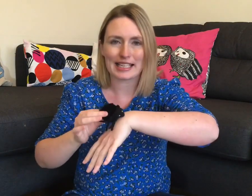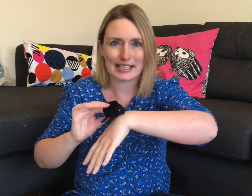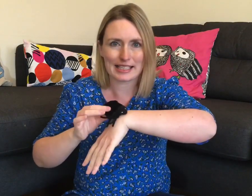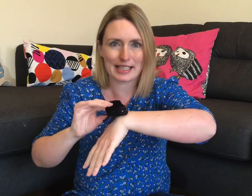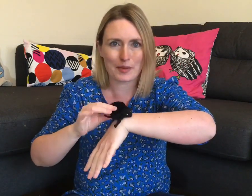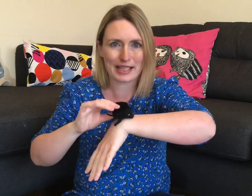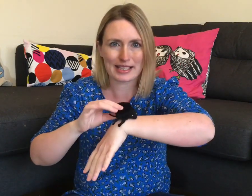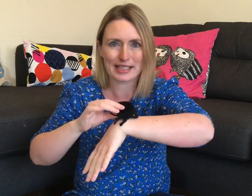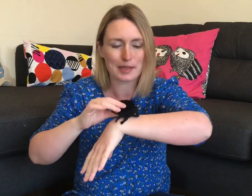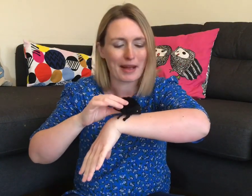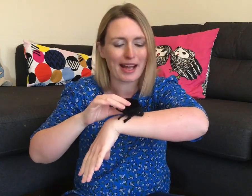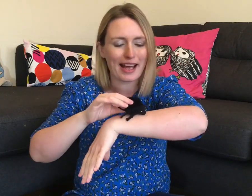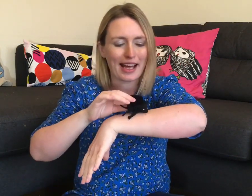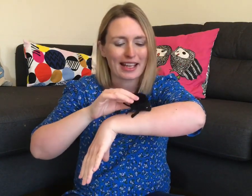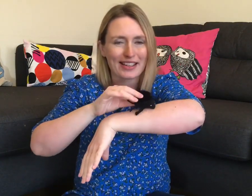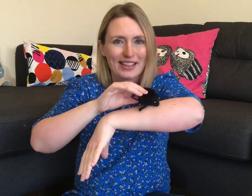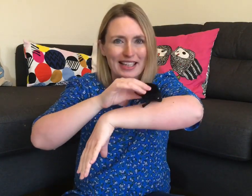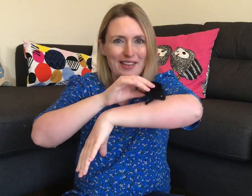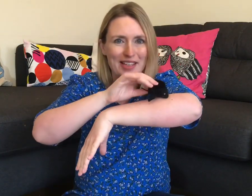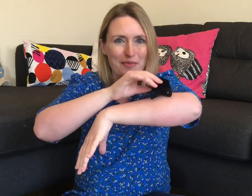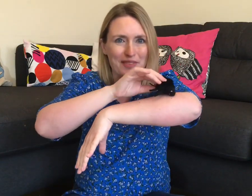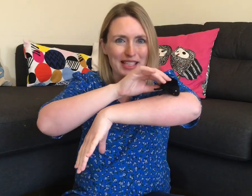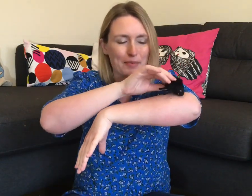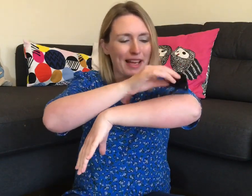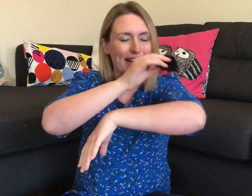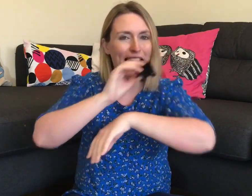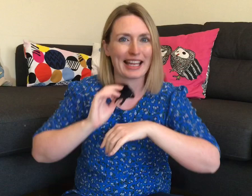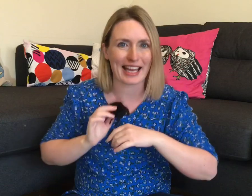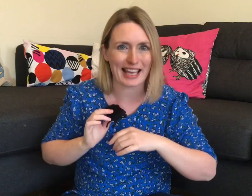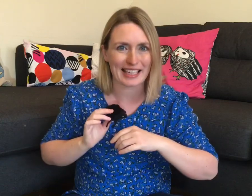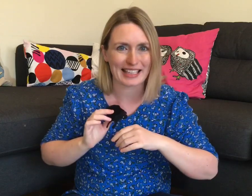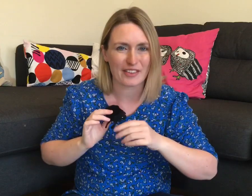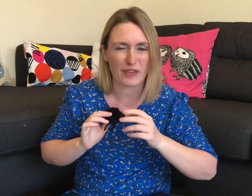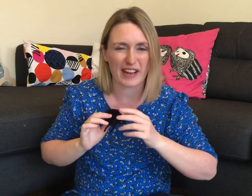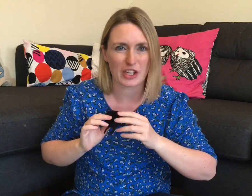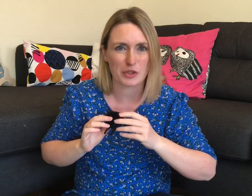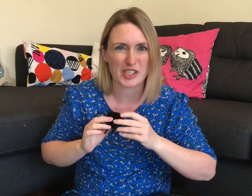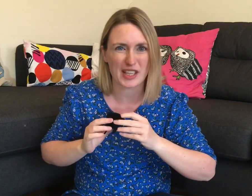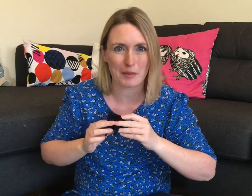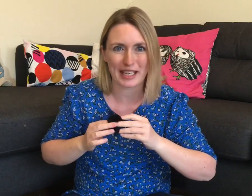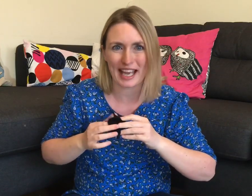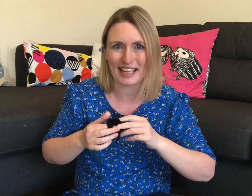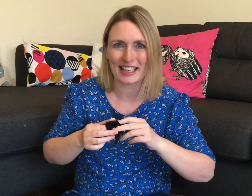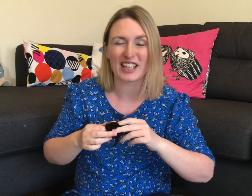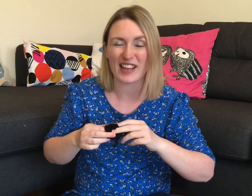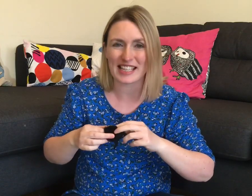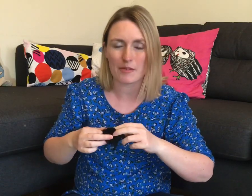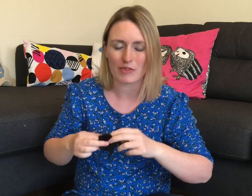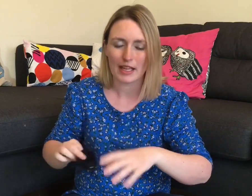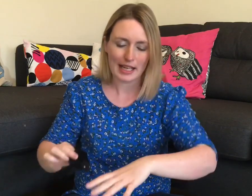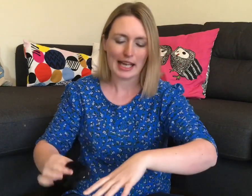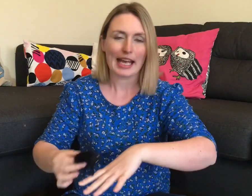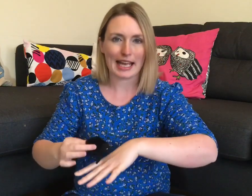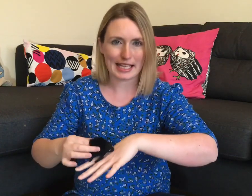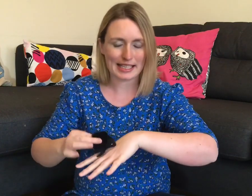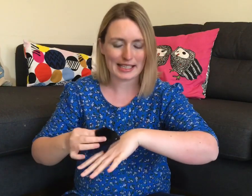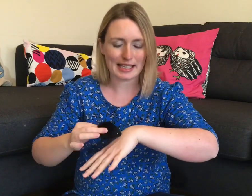Incy Wincy spider climbed up the spout again very good do that use again again you're ready ready Incy